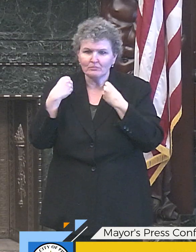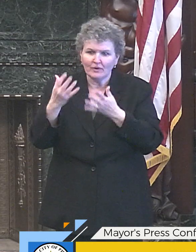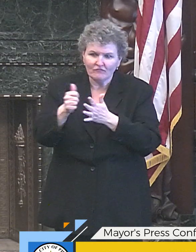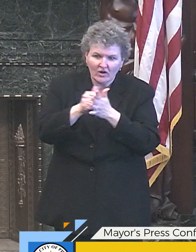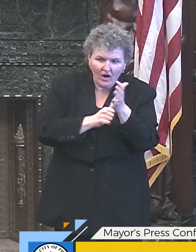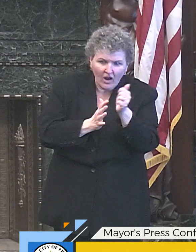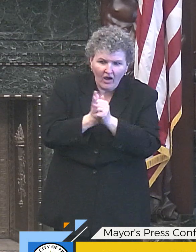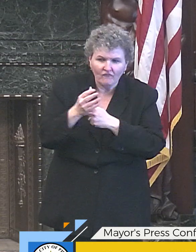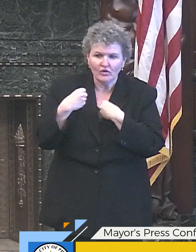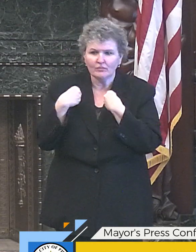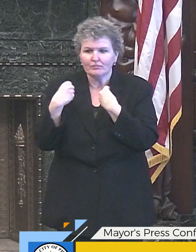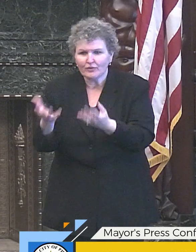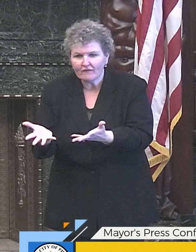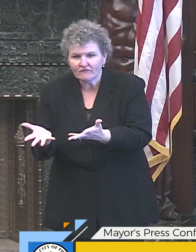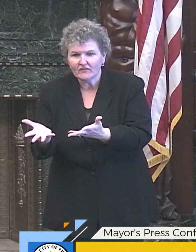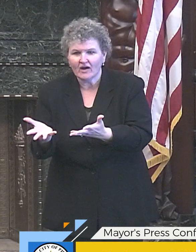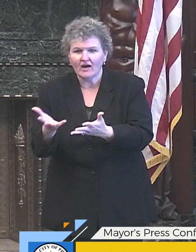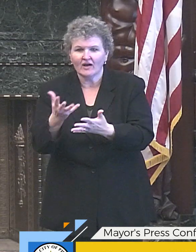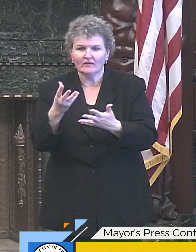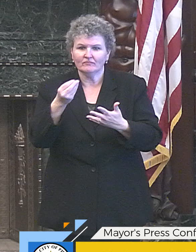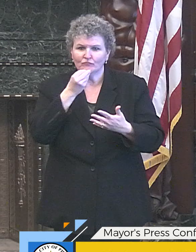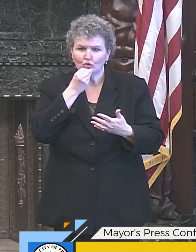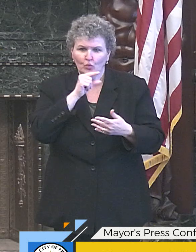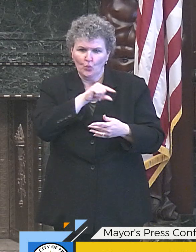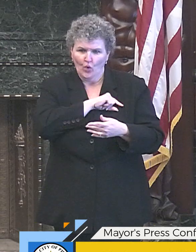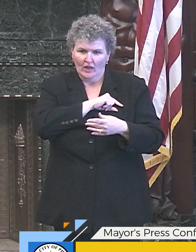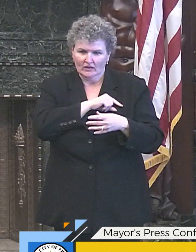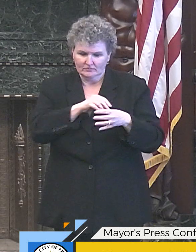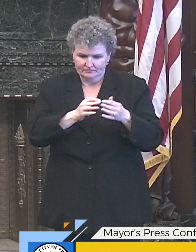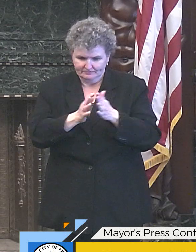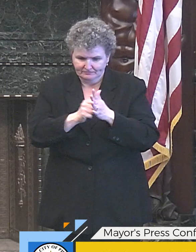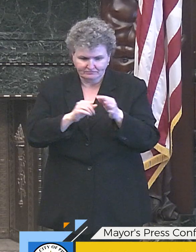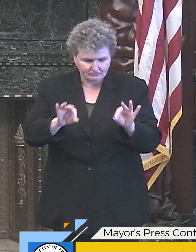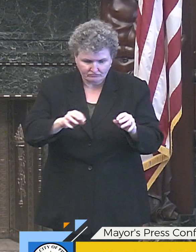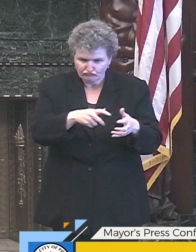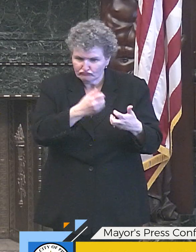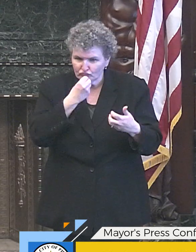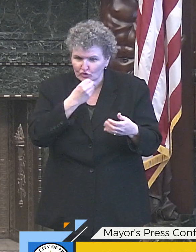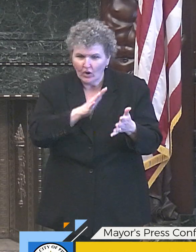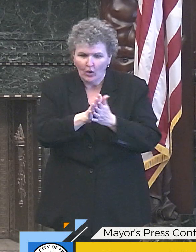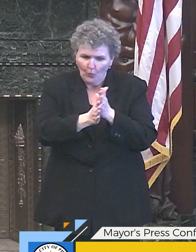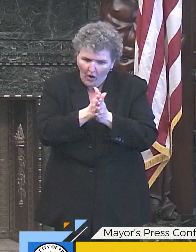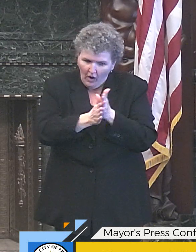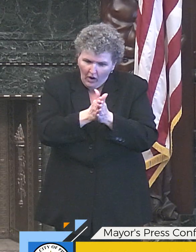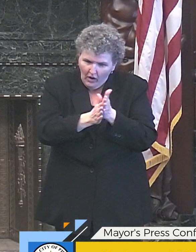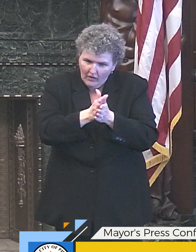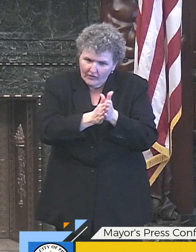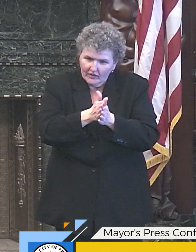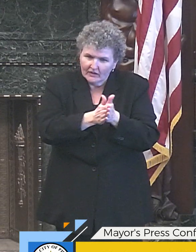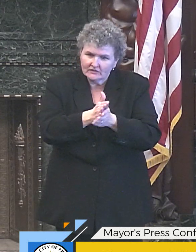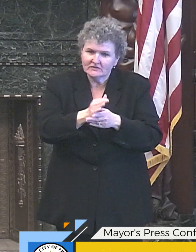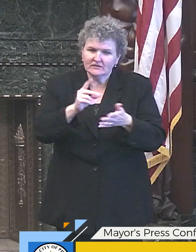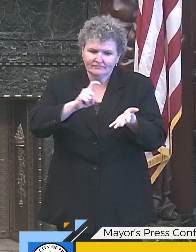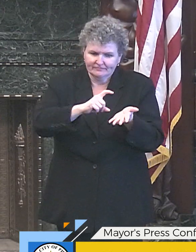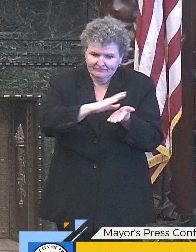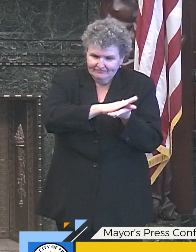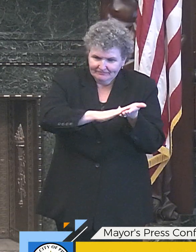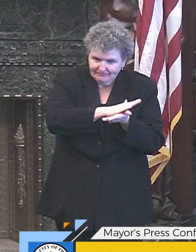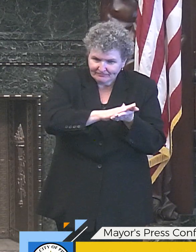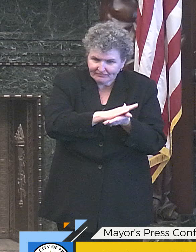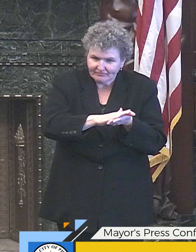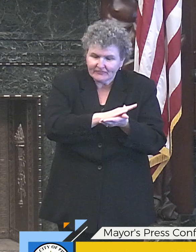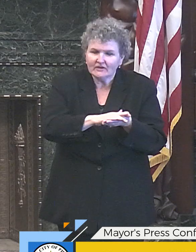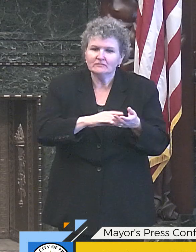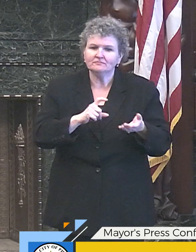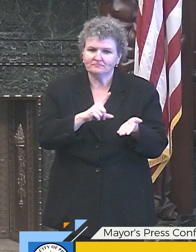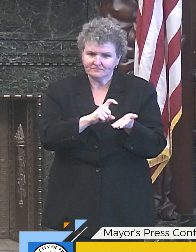gloves, food quality gloves. Hand washing stations are present, as well as sanitizer, in order to make sure that they stay